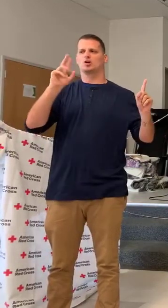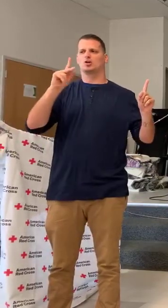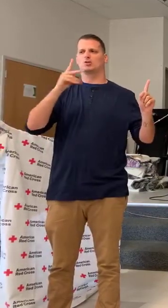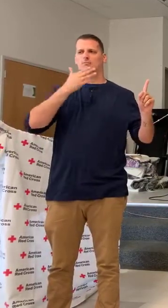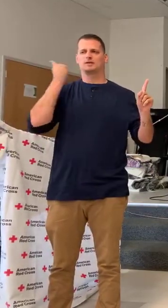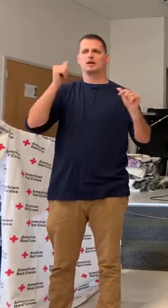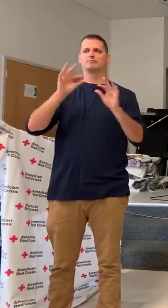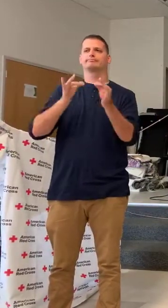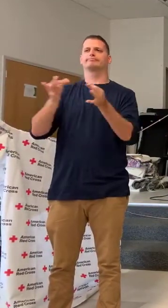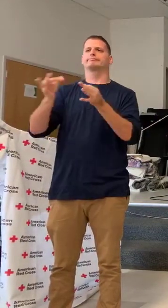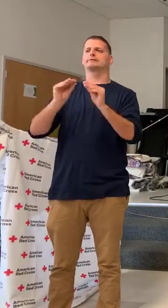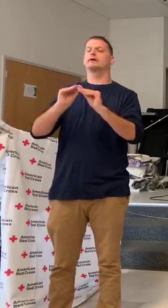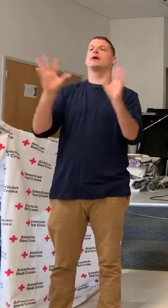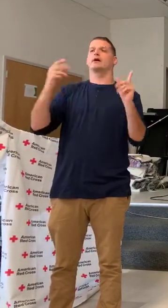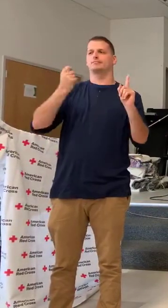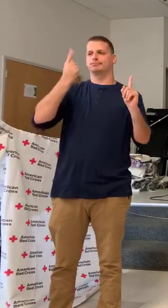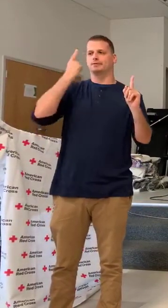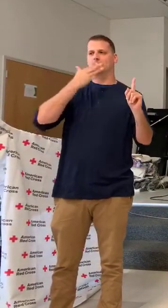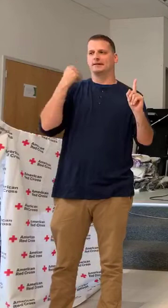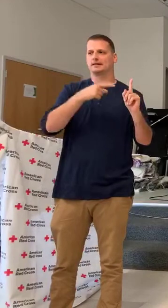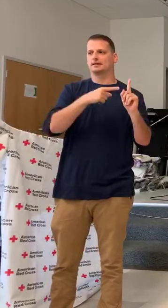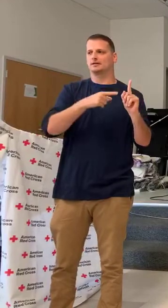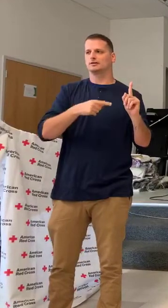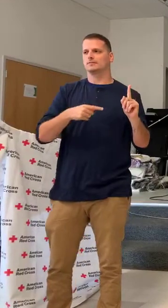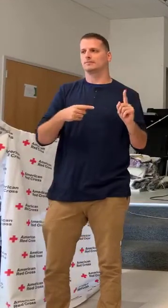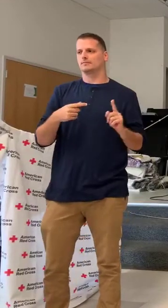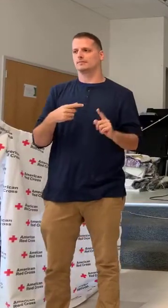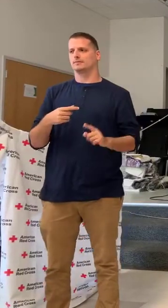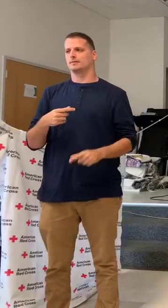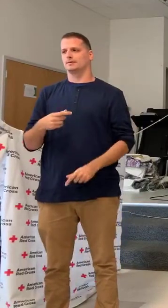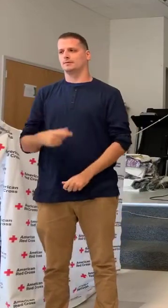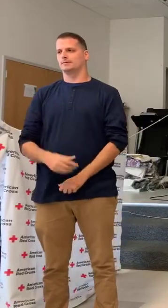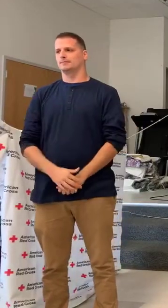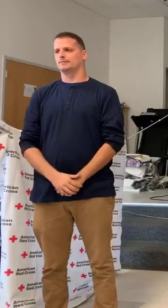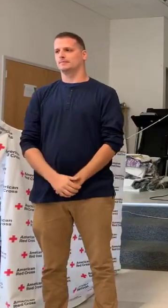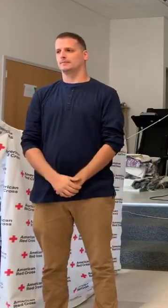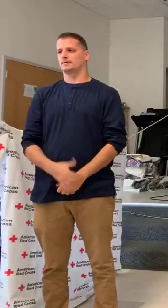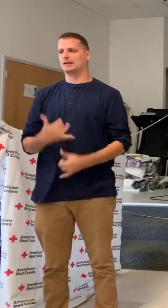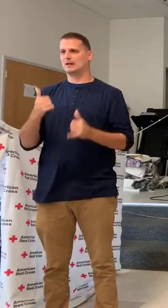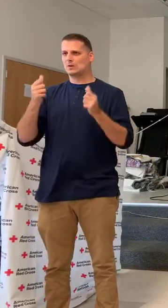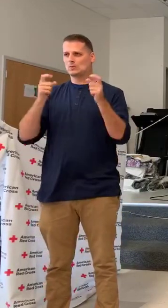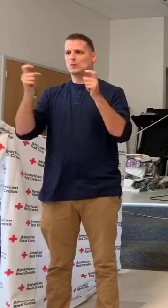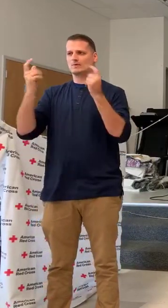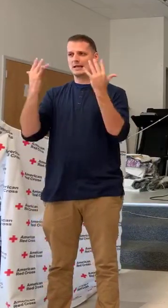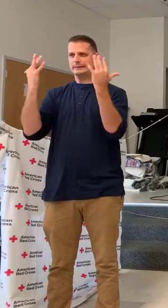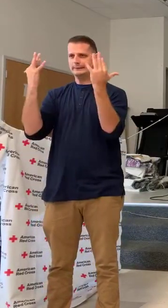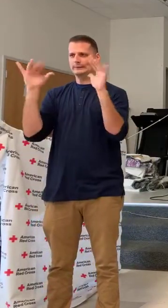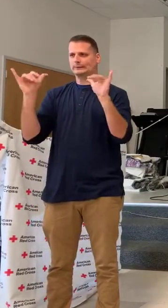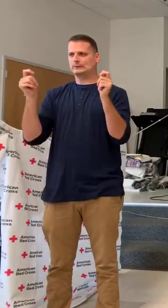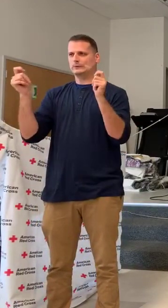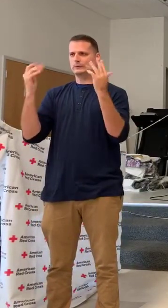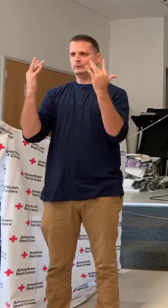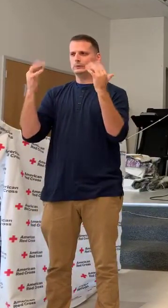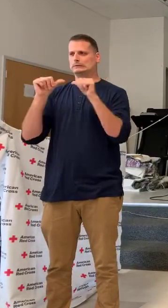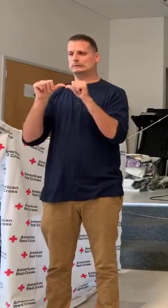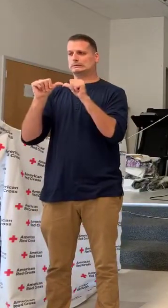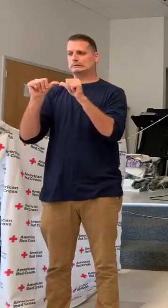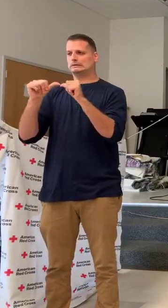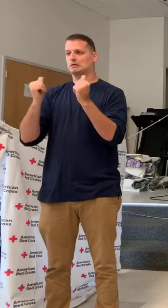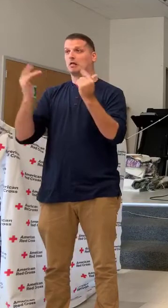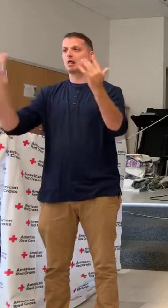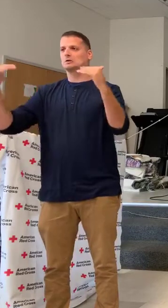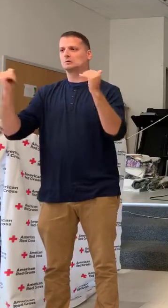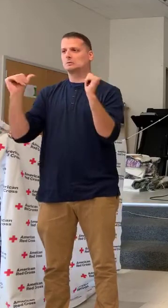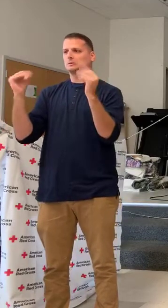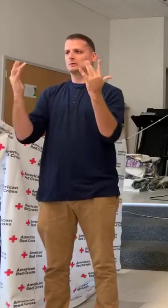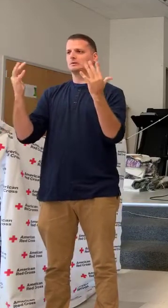Karen too. We are holding this fire in the footprint that it is right now and has been for the last 4 or 5 days. Is that clear to everybody? We have been